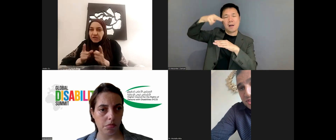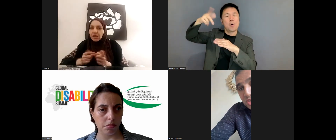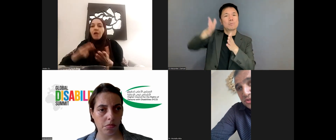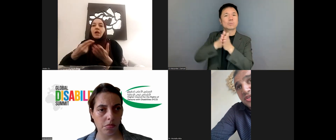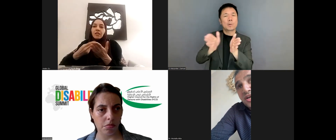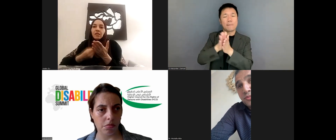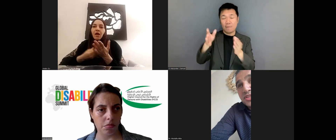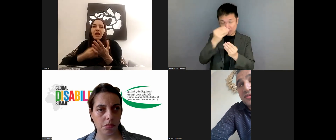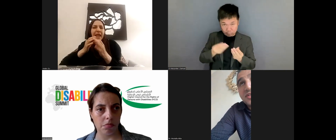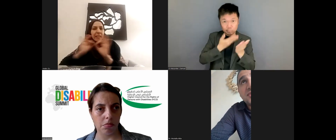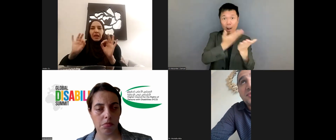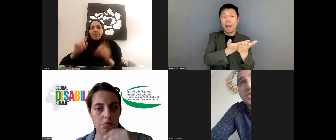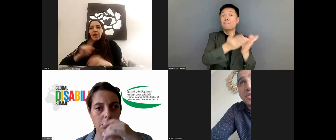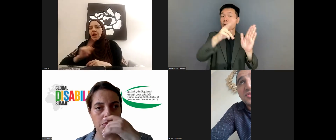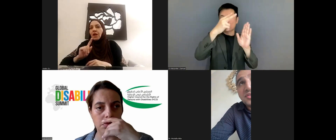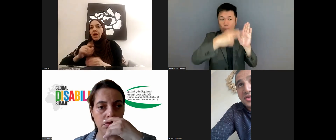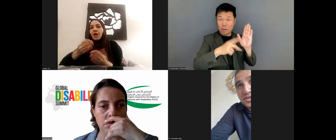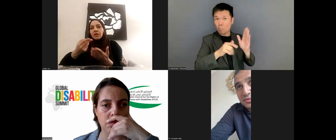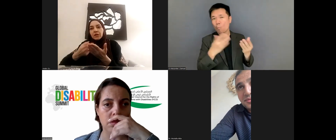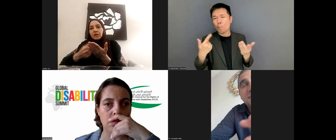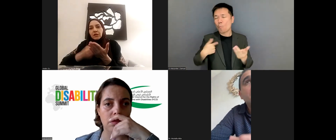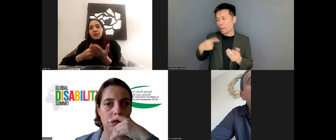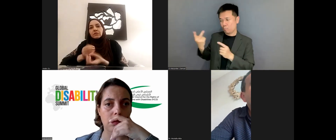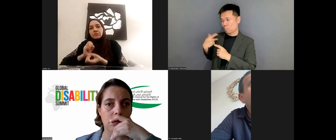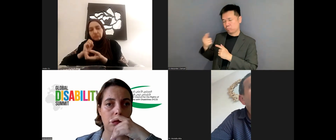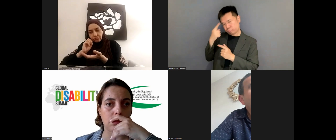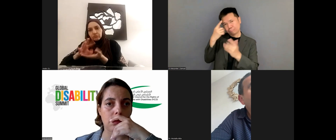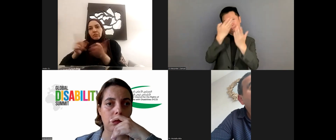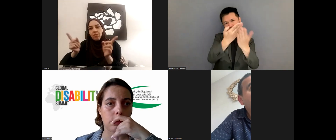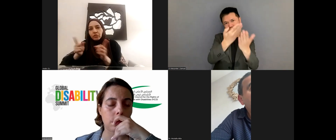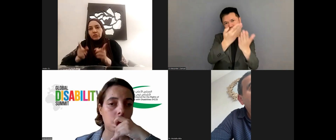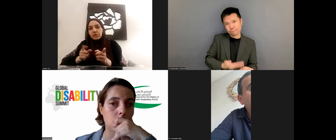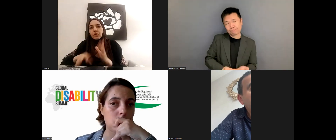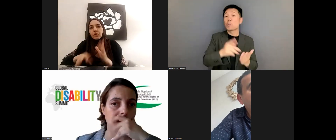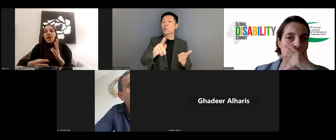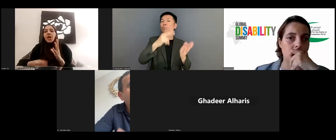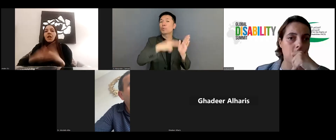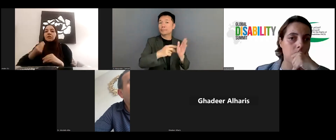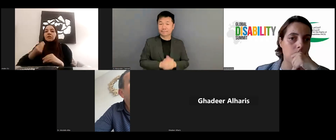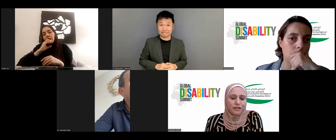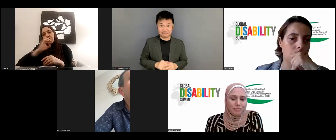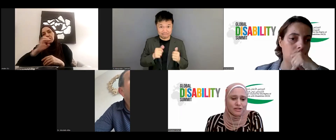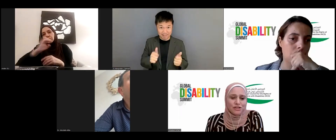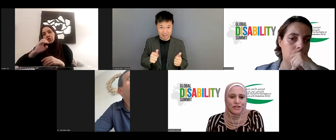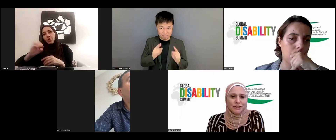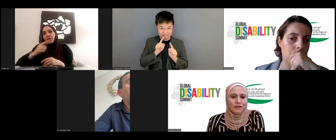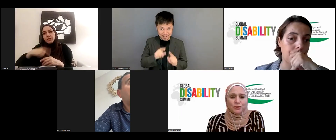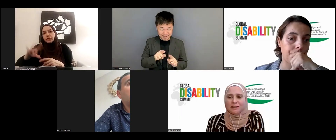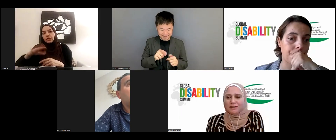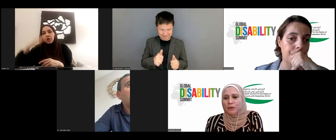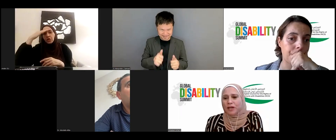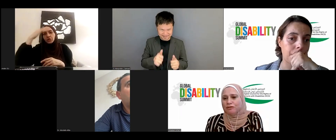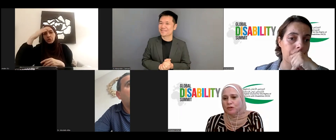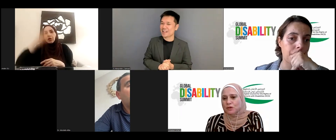therefore recommendations. I hope that I've answered the questions. Thank you. Thank you very much,